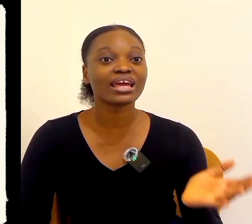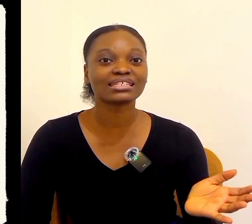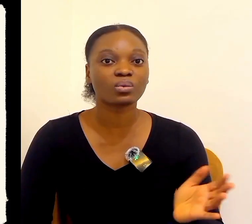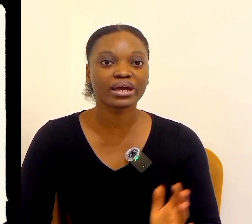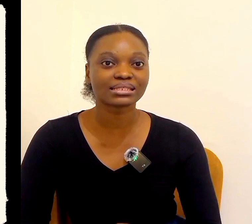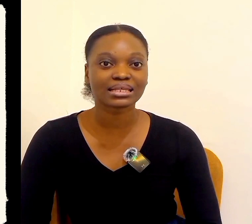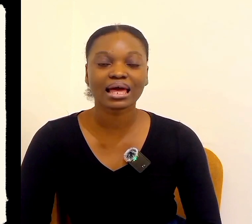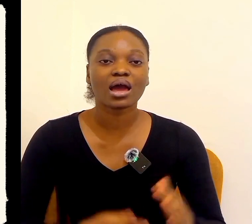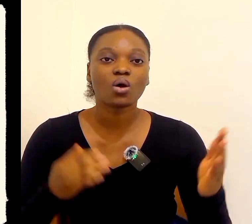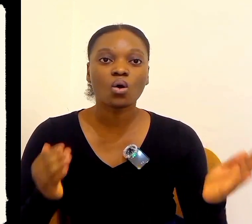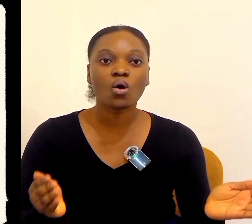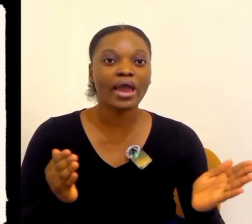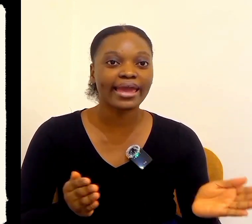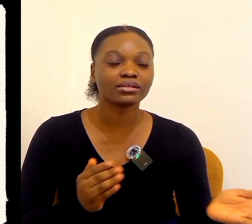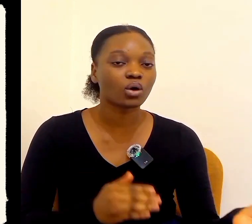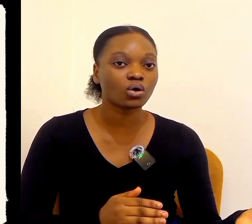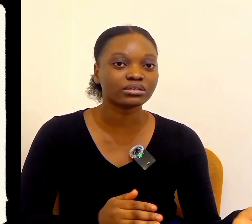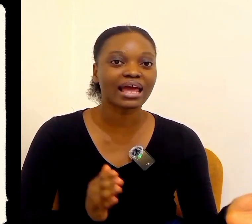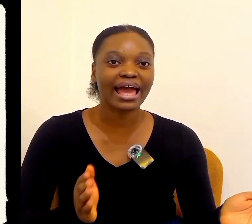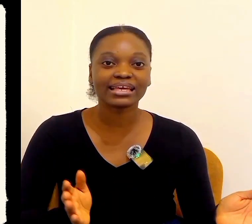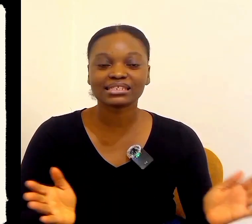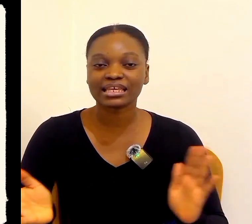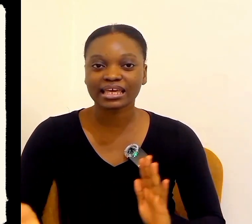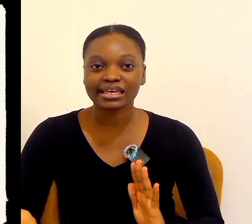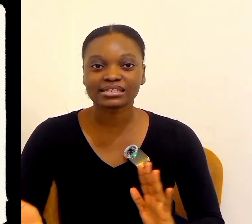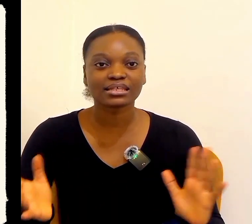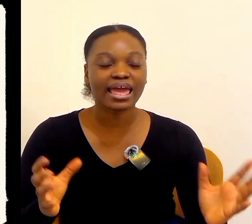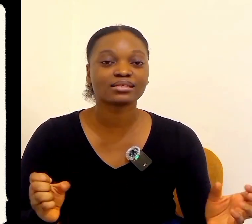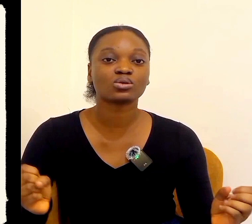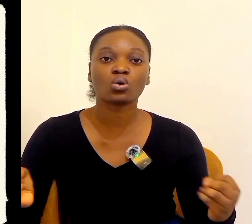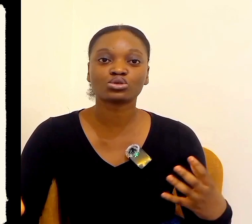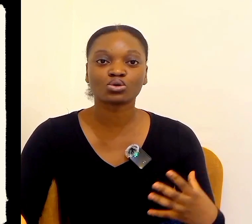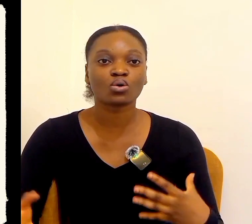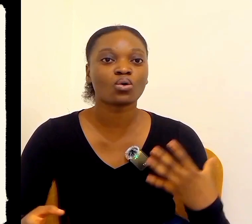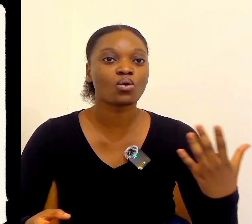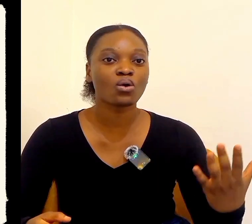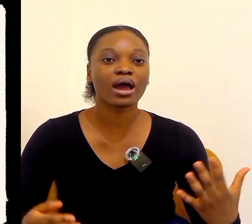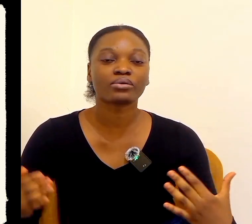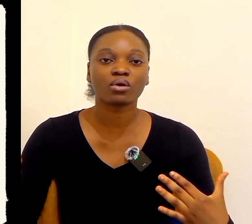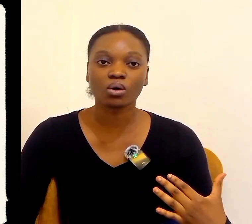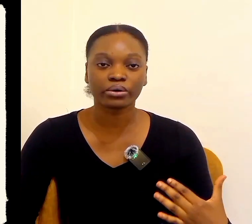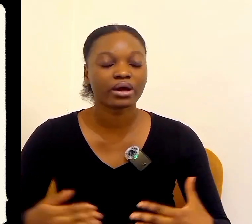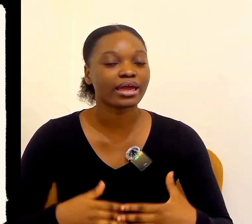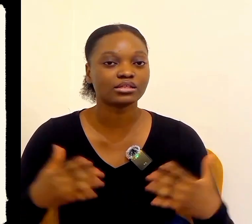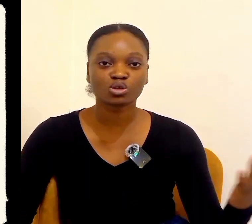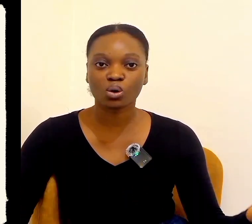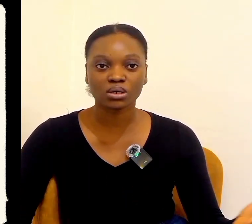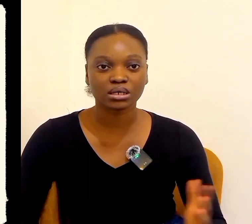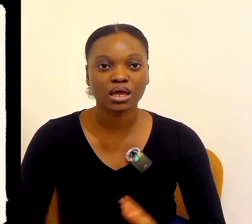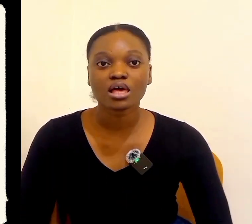2-letter words. O-N, on, I-T, it, S-O, so, O-R, or, and so on.